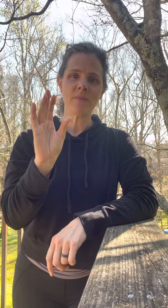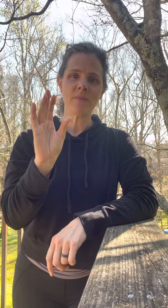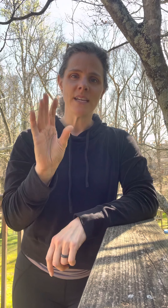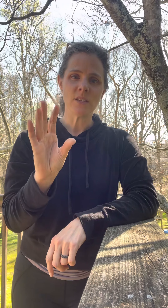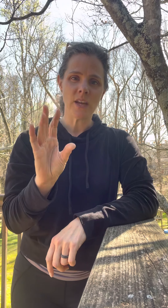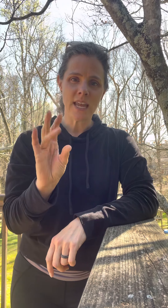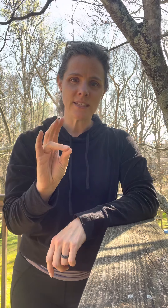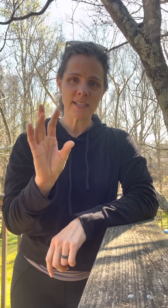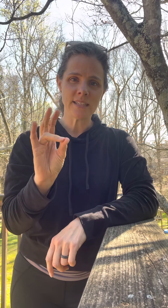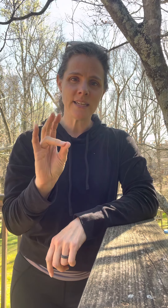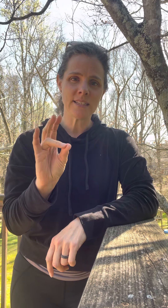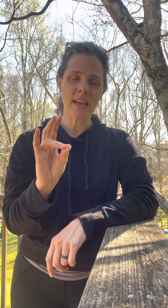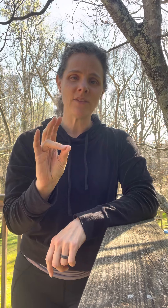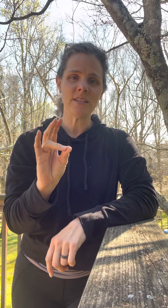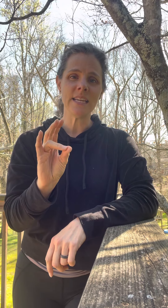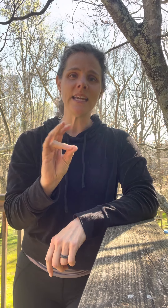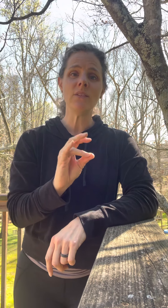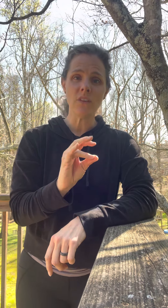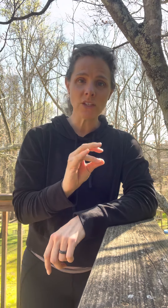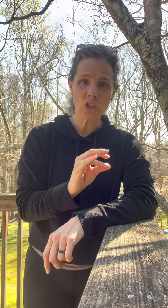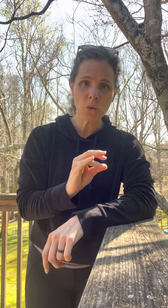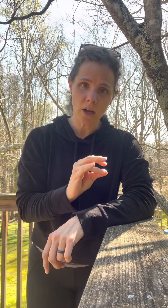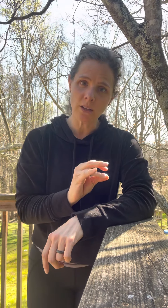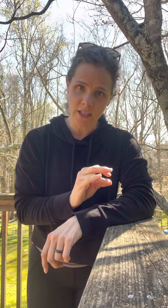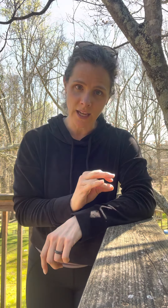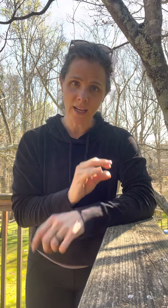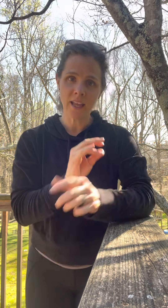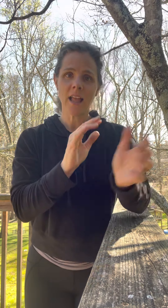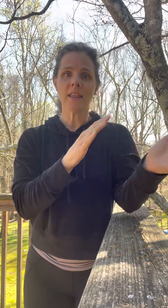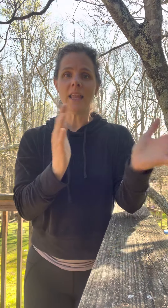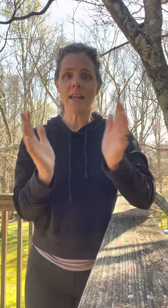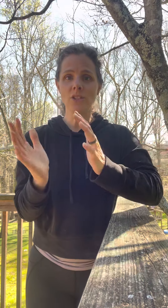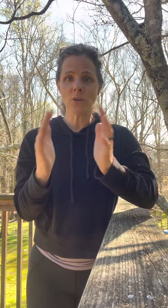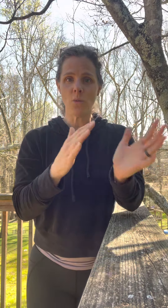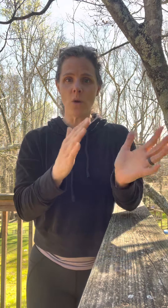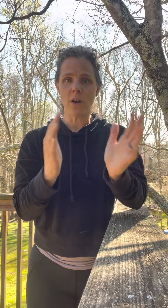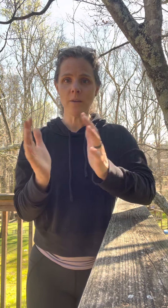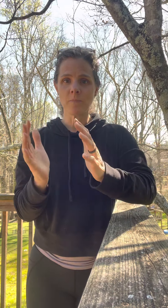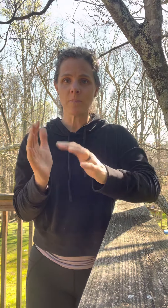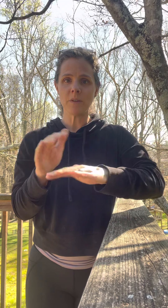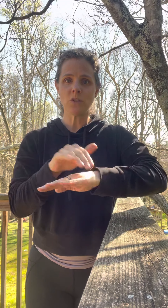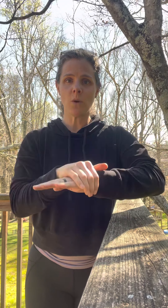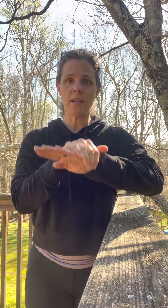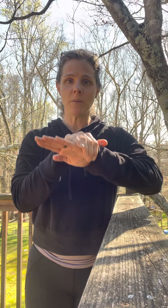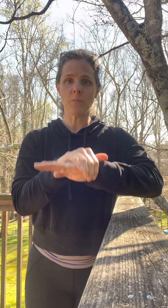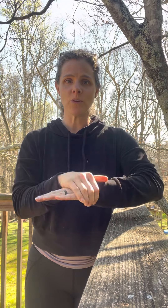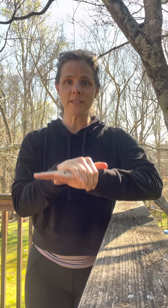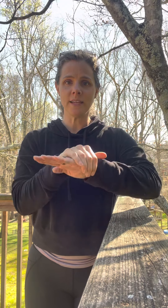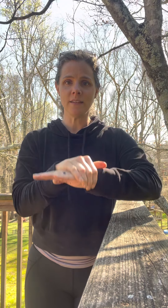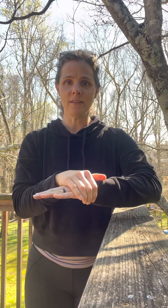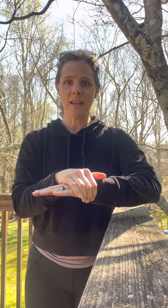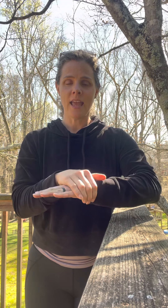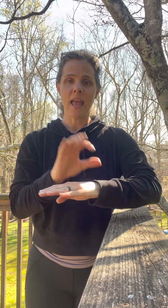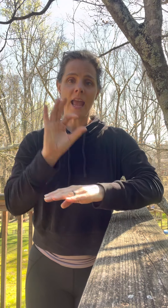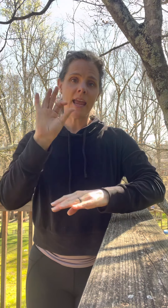So in 1670 eventually led to war between Britain and